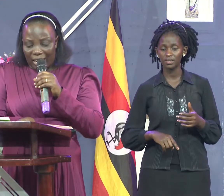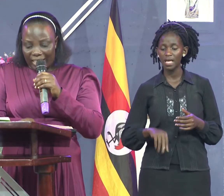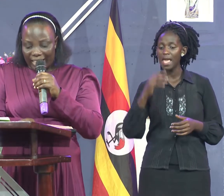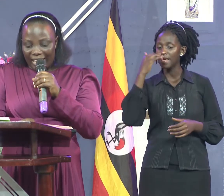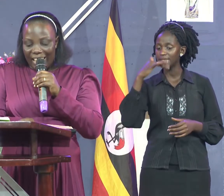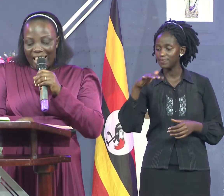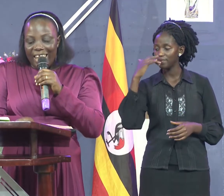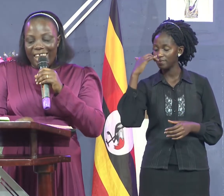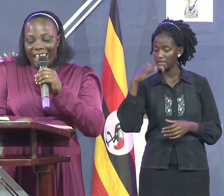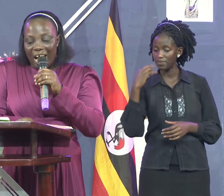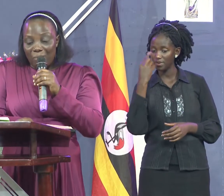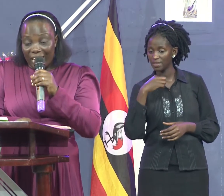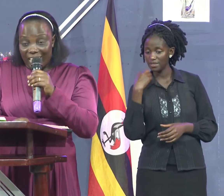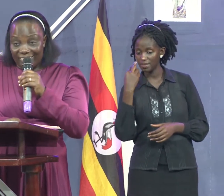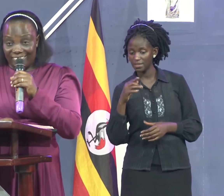26.